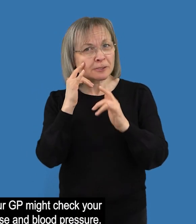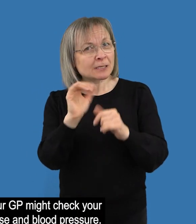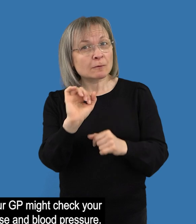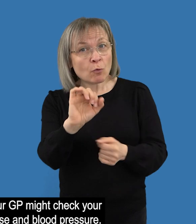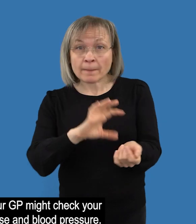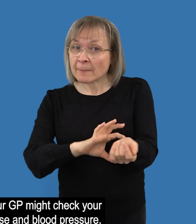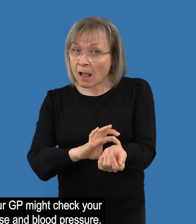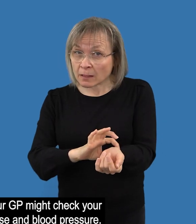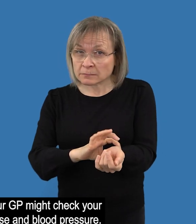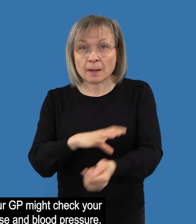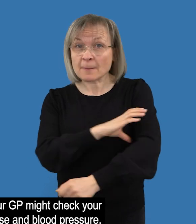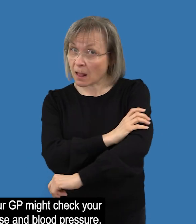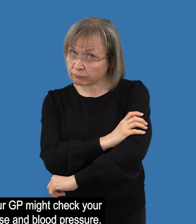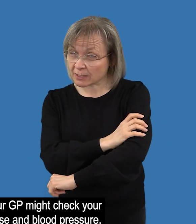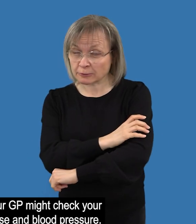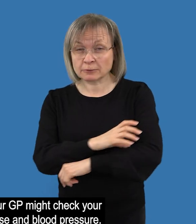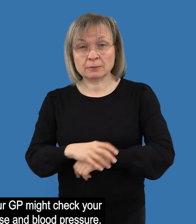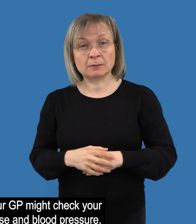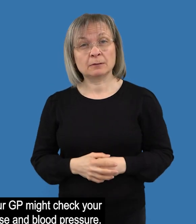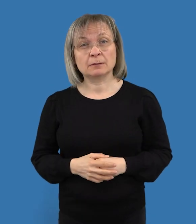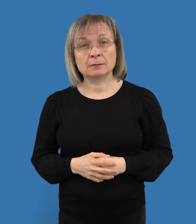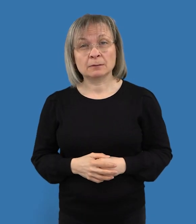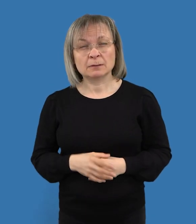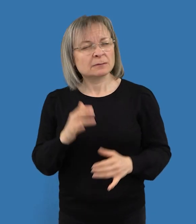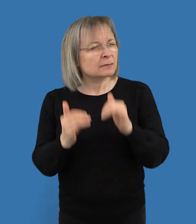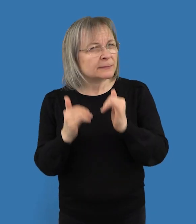Your GP might check your pulse and blood pressure.